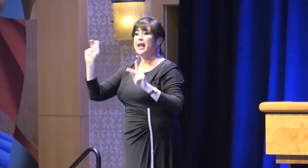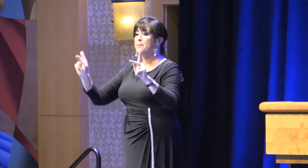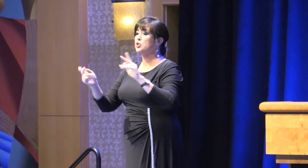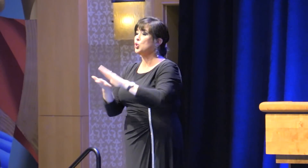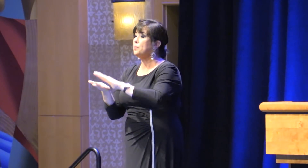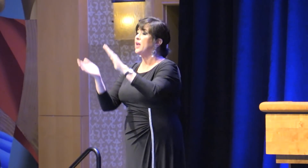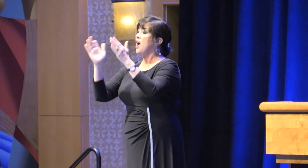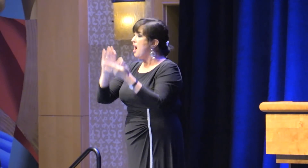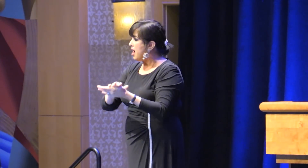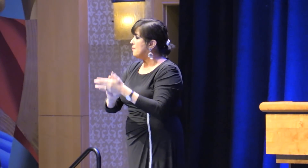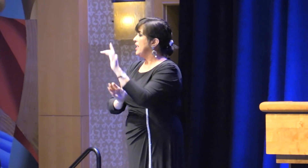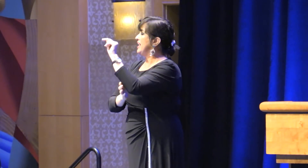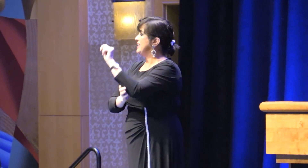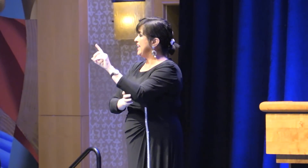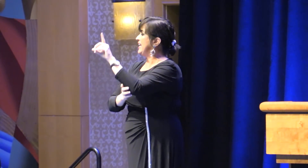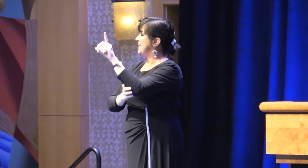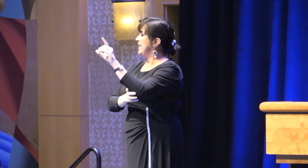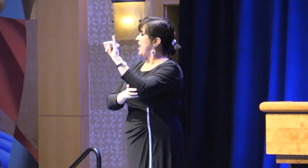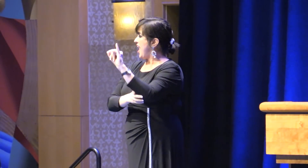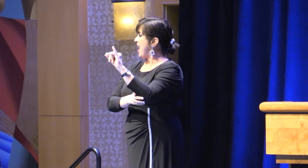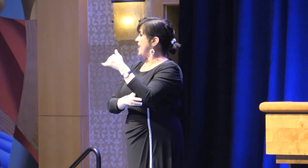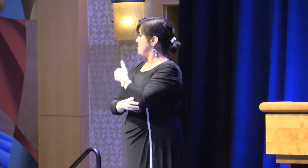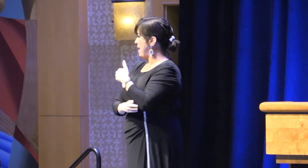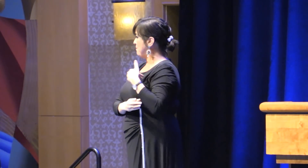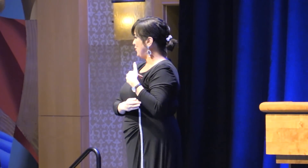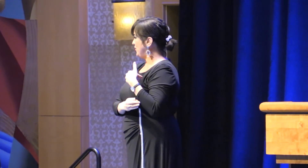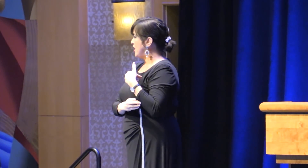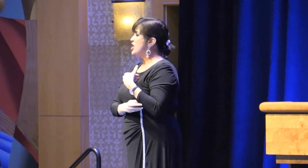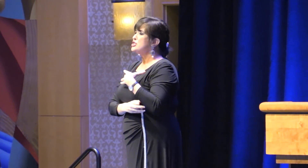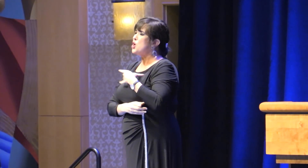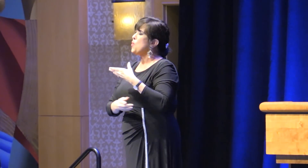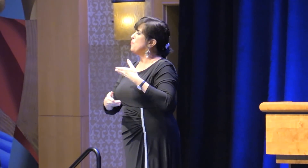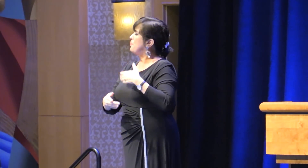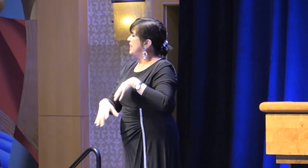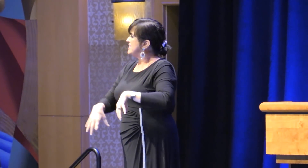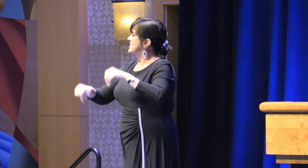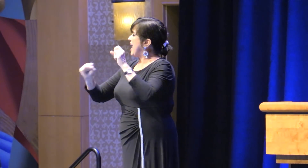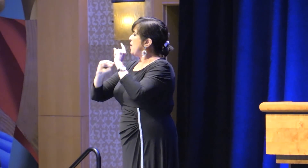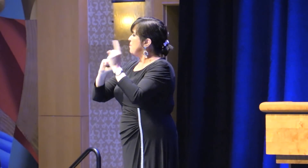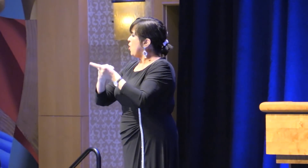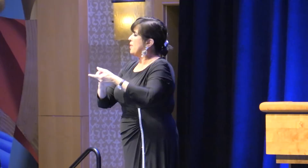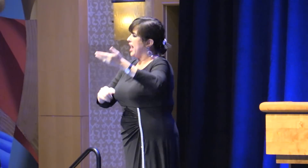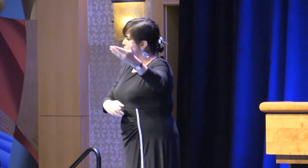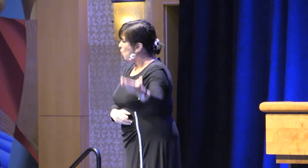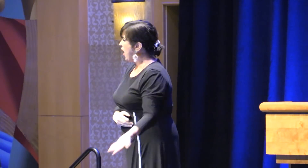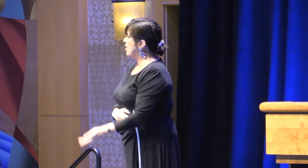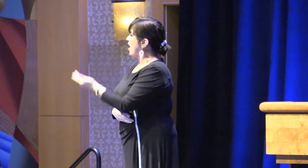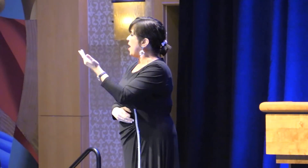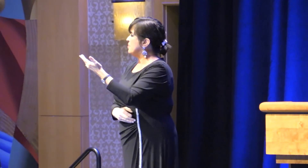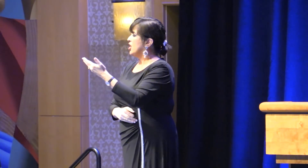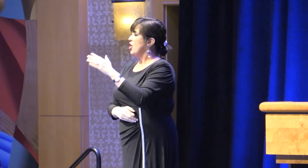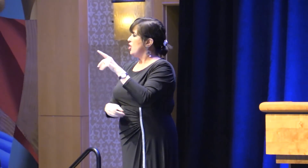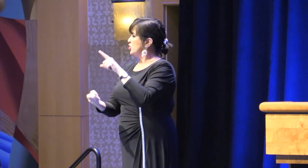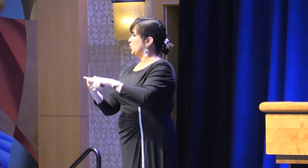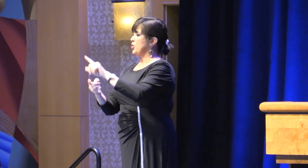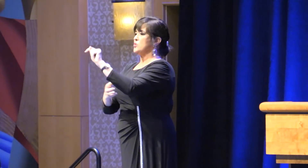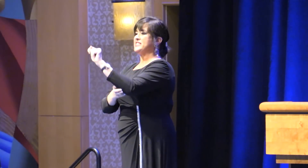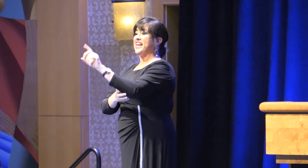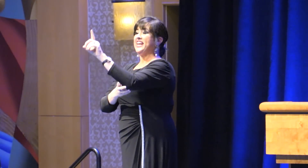how to use these TTYs. And they also encouraged people to become TDI members.